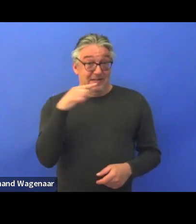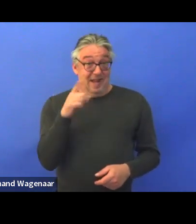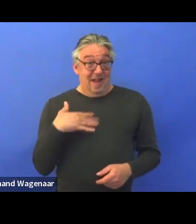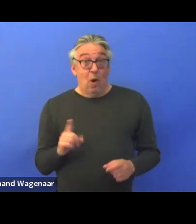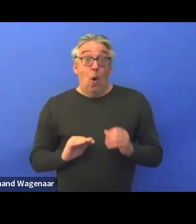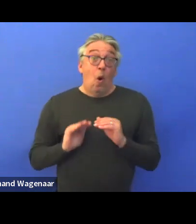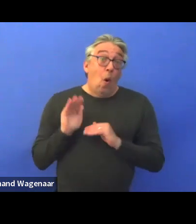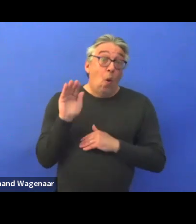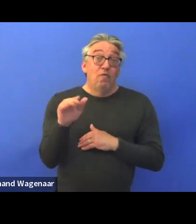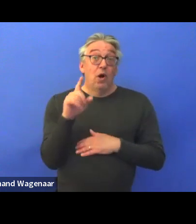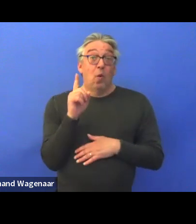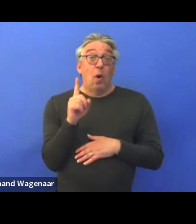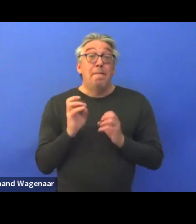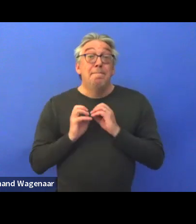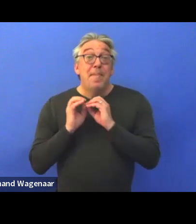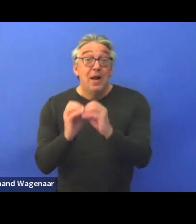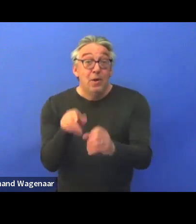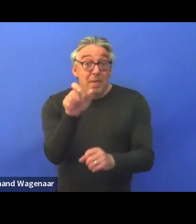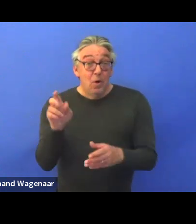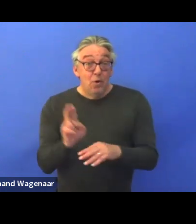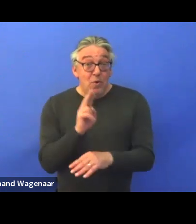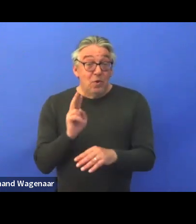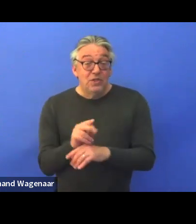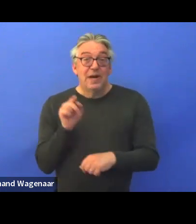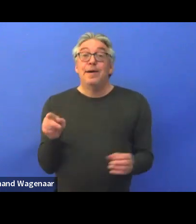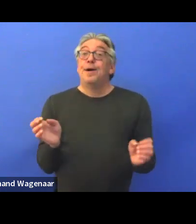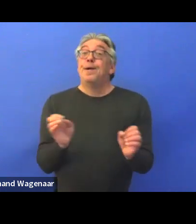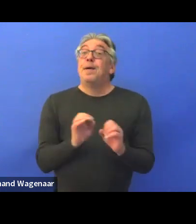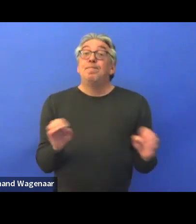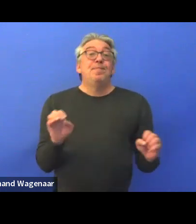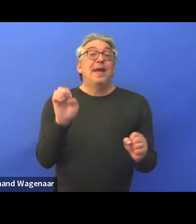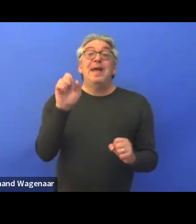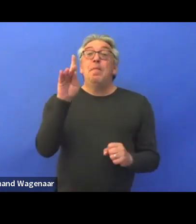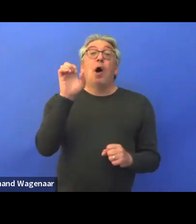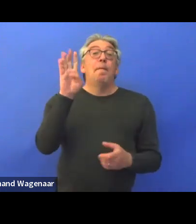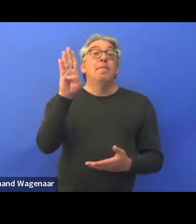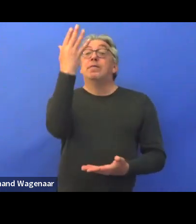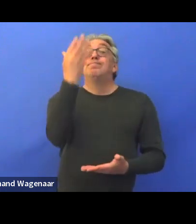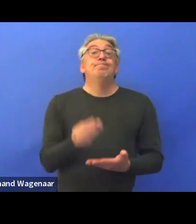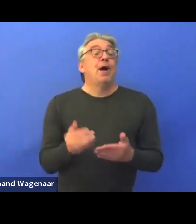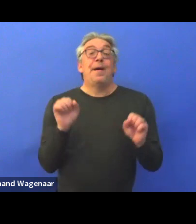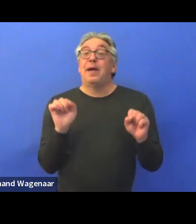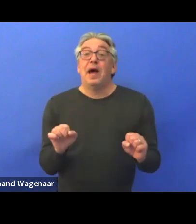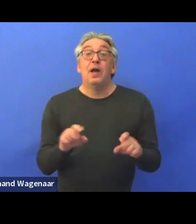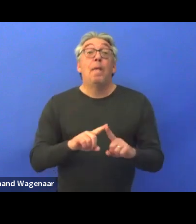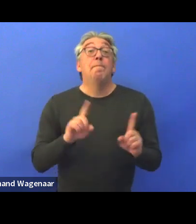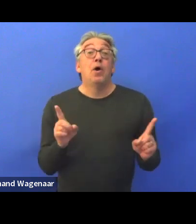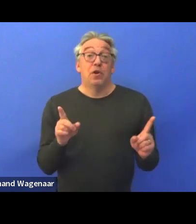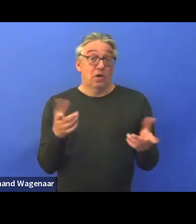does not itself have a built-in EPUB export, but the good news is that there is a free